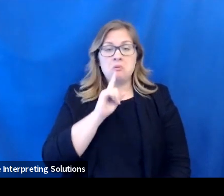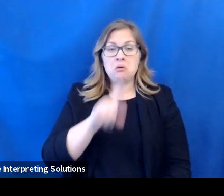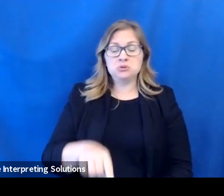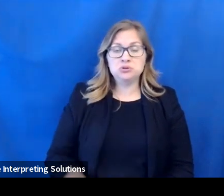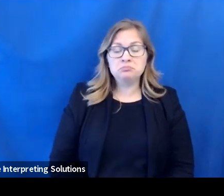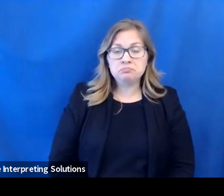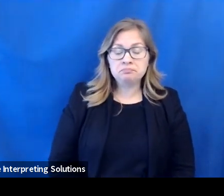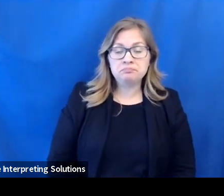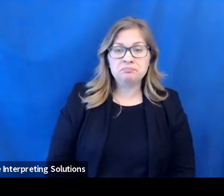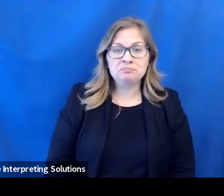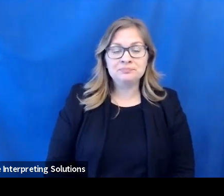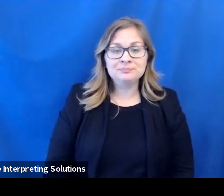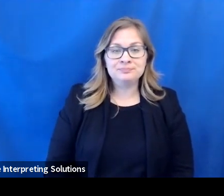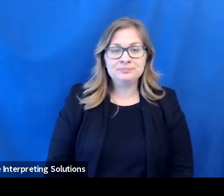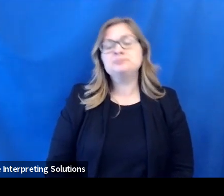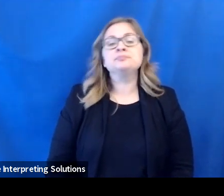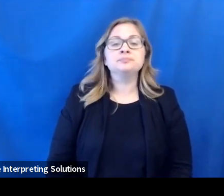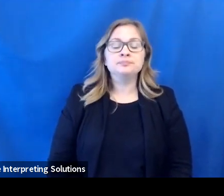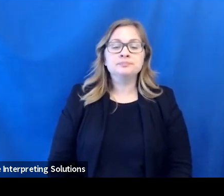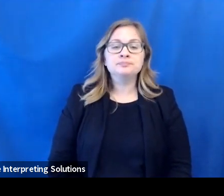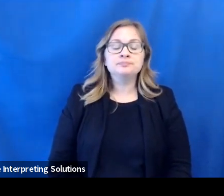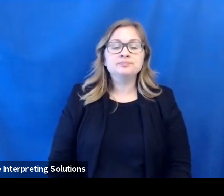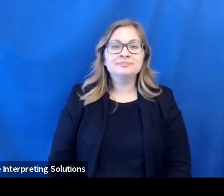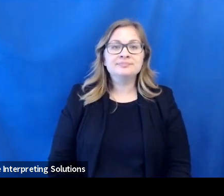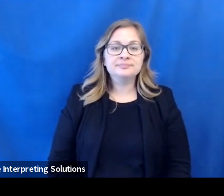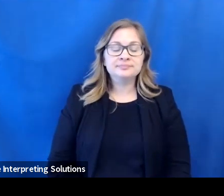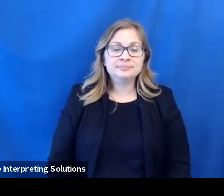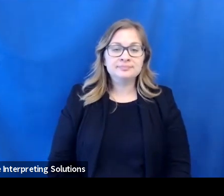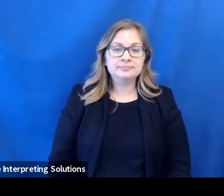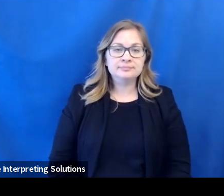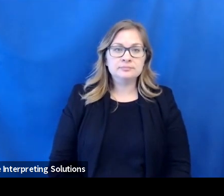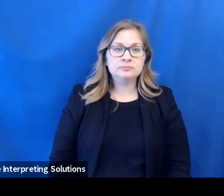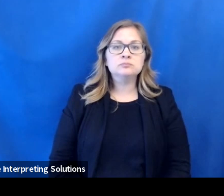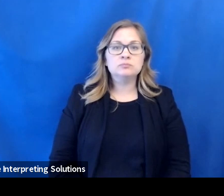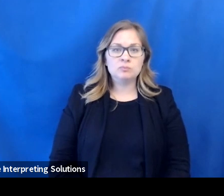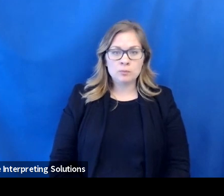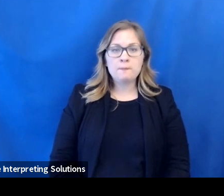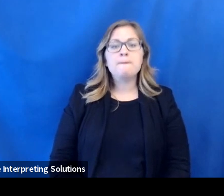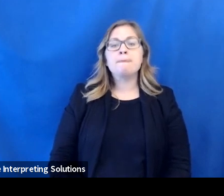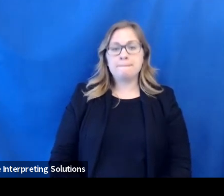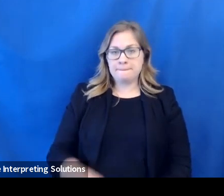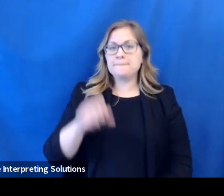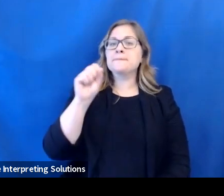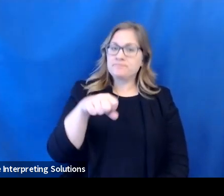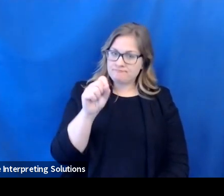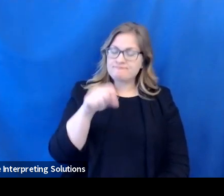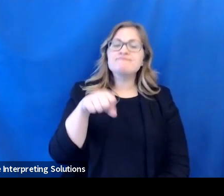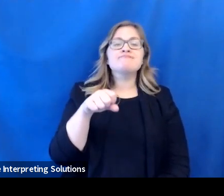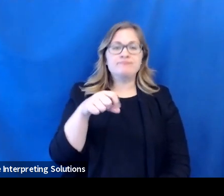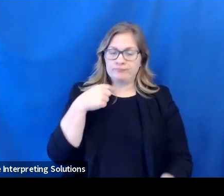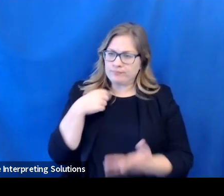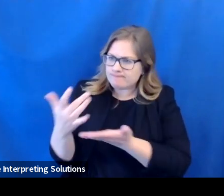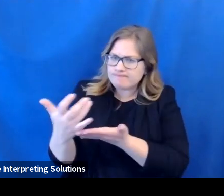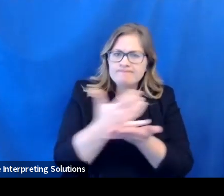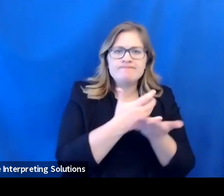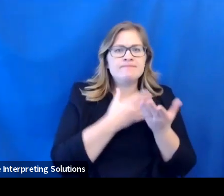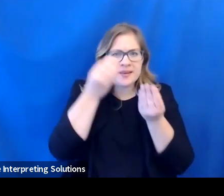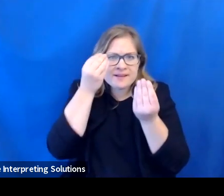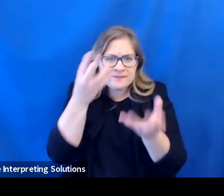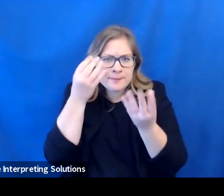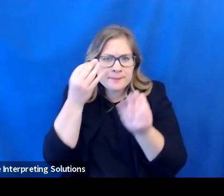Okay. Yeah, so we are collecting information on the individuals who have